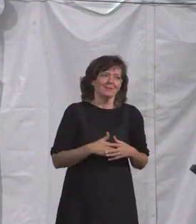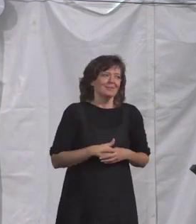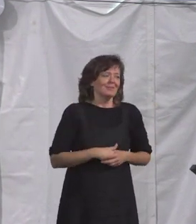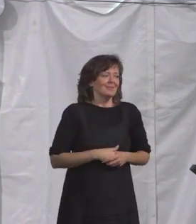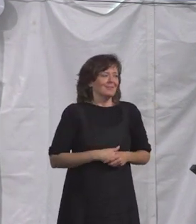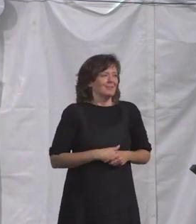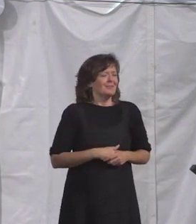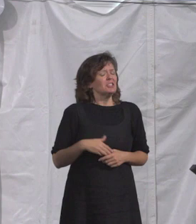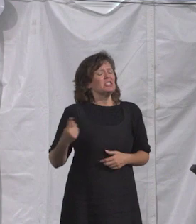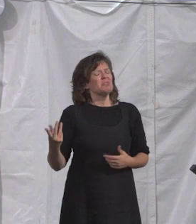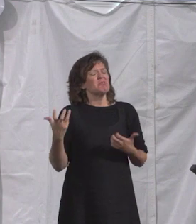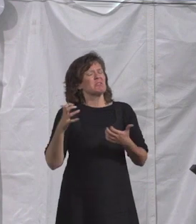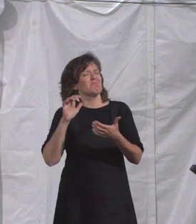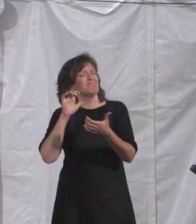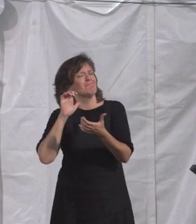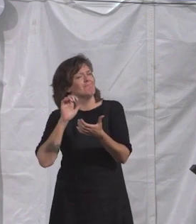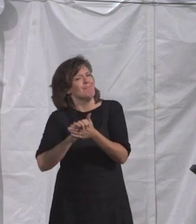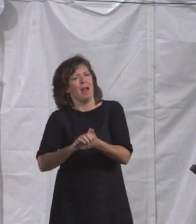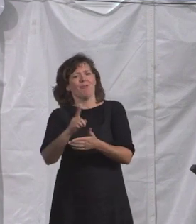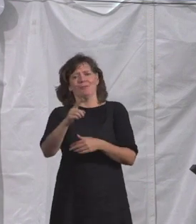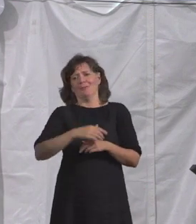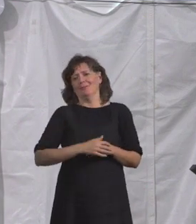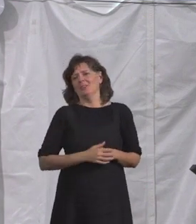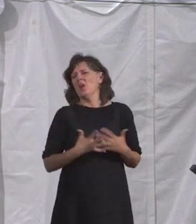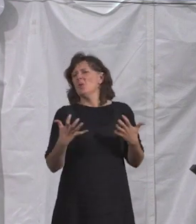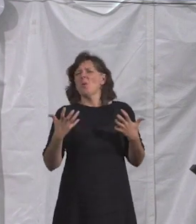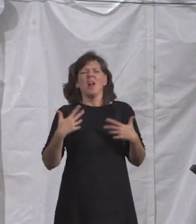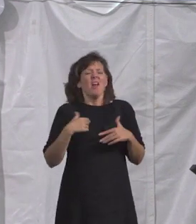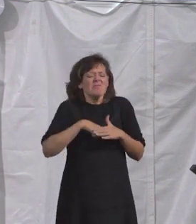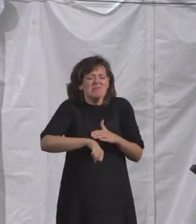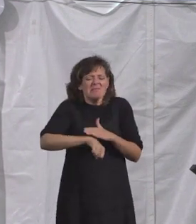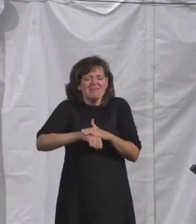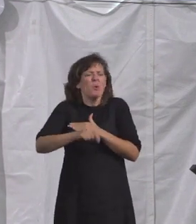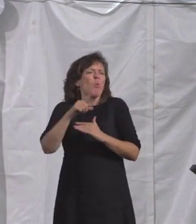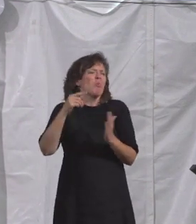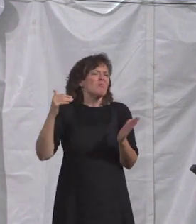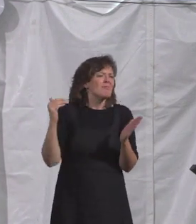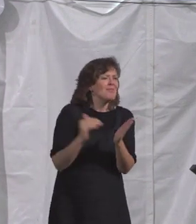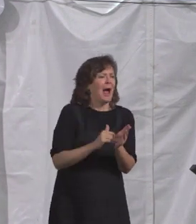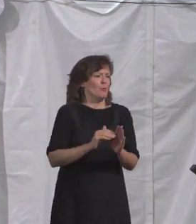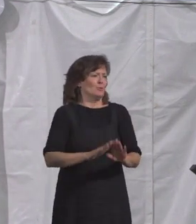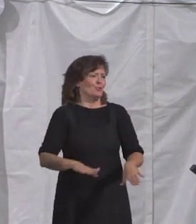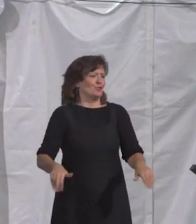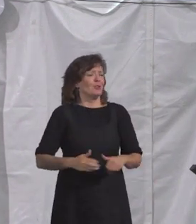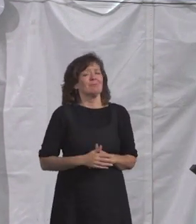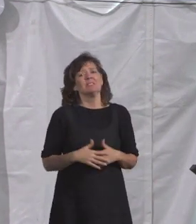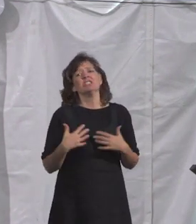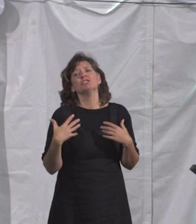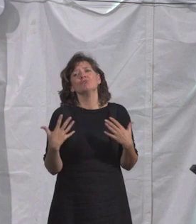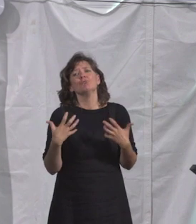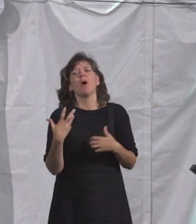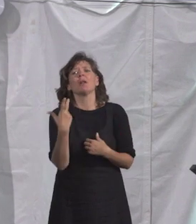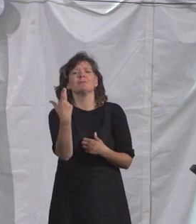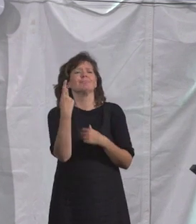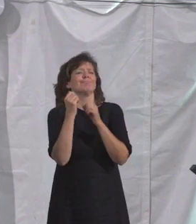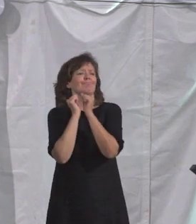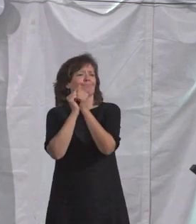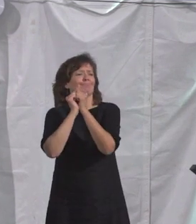He wanted to marry Nora. He wanted to have 1,000 children with Nora. He wanted to spend the rest of his life with